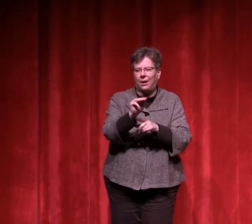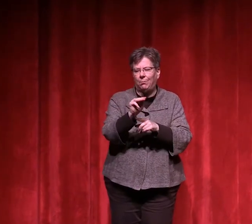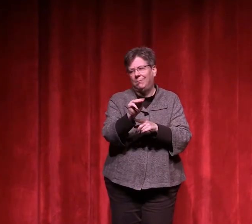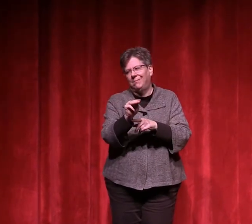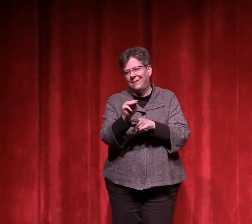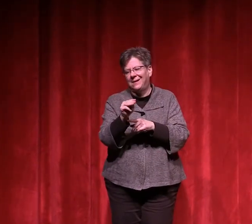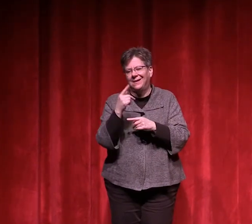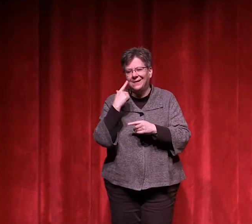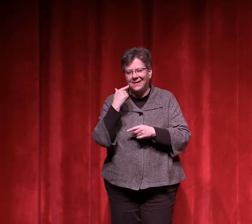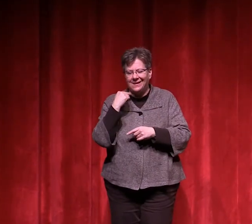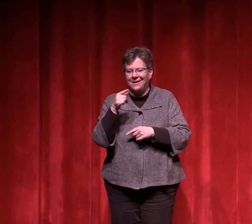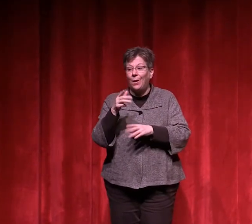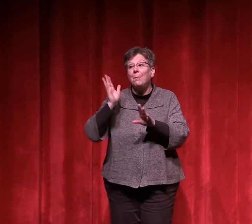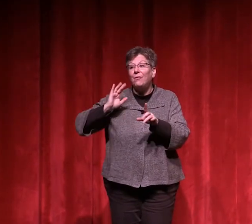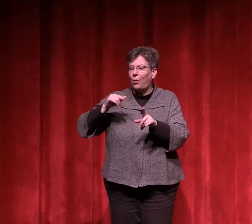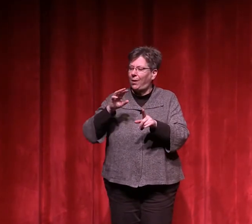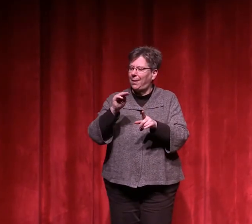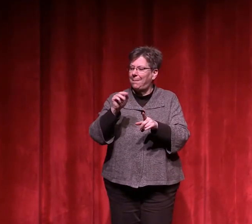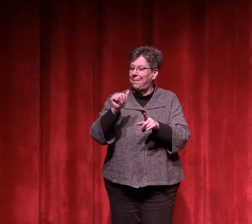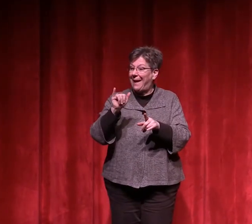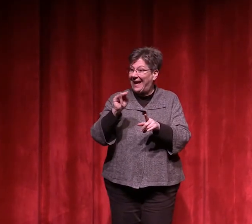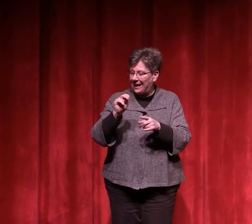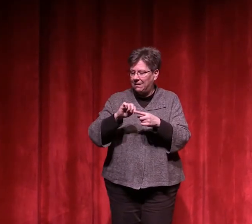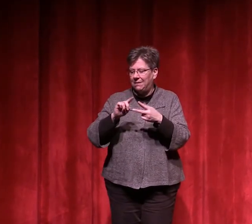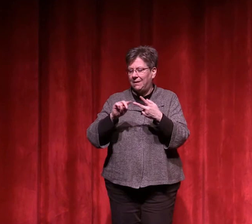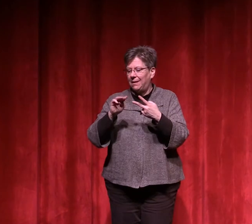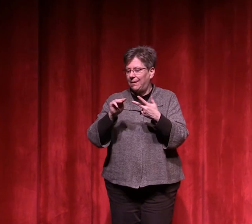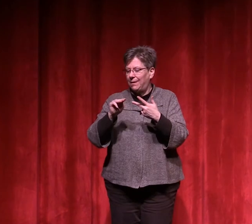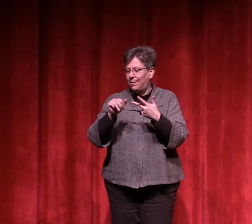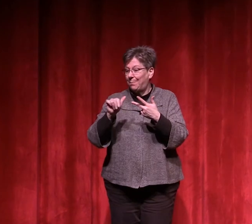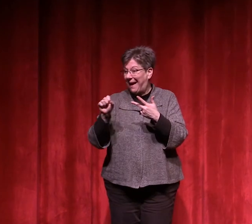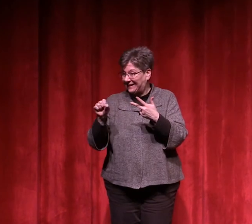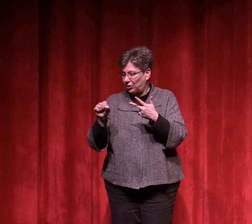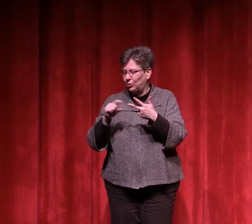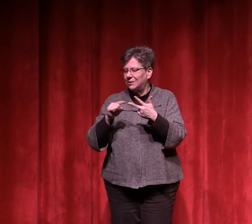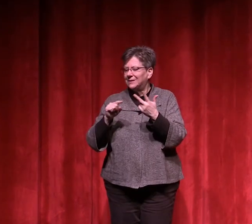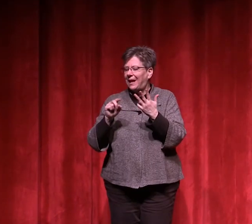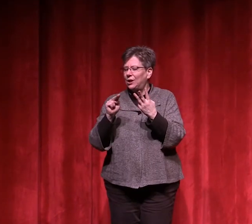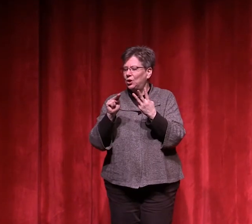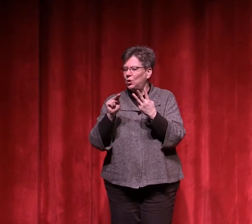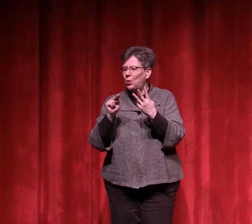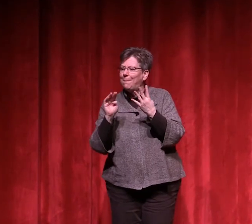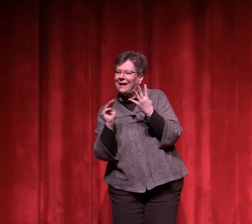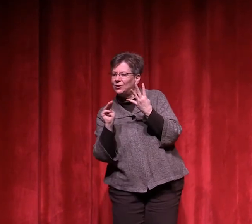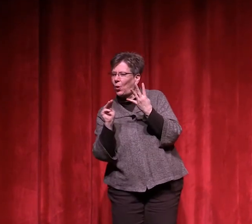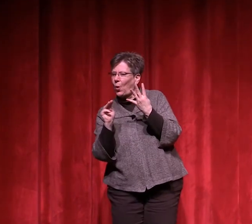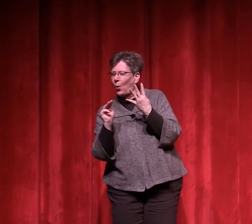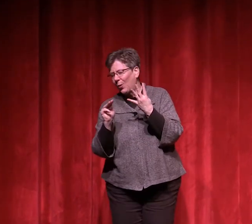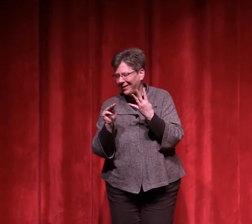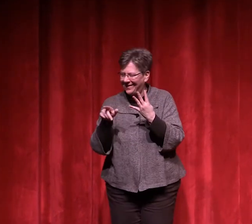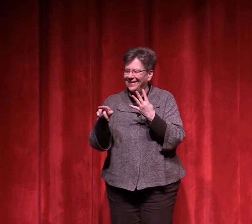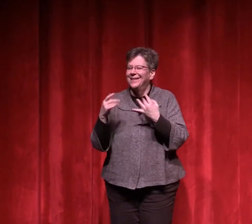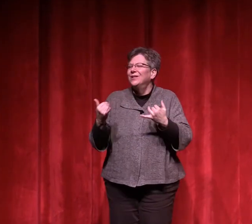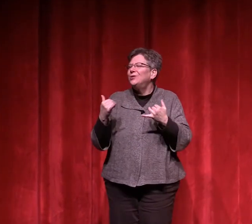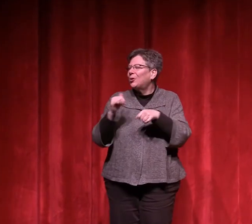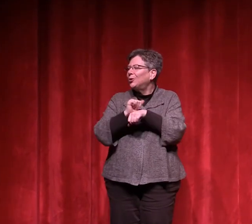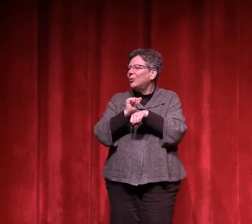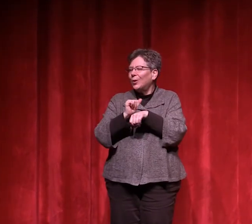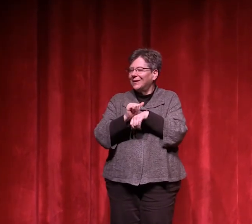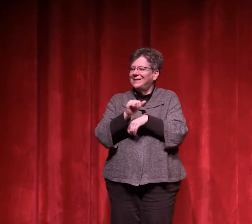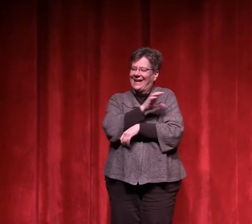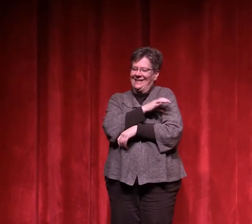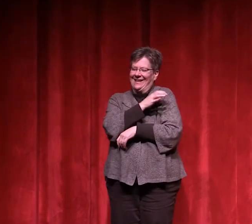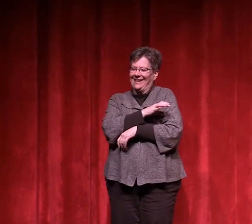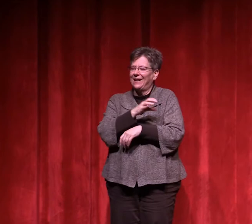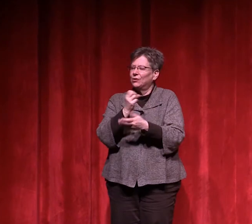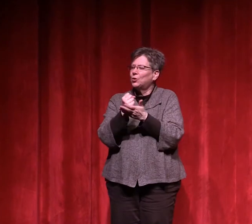Previously, she lived in Maine, Massachusetts, and New Mexico. She currently works as a clinical